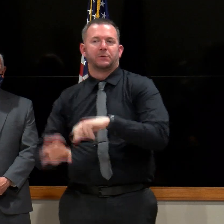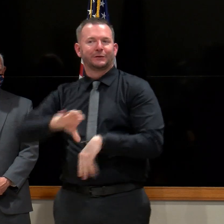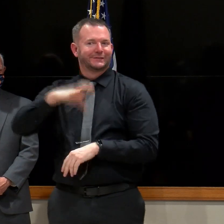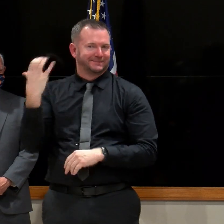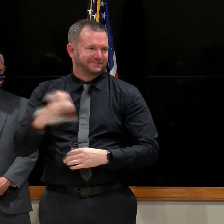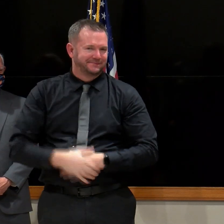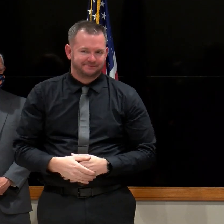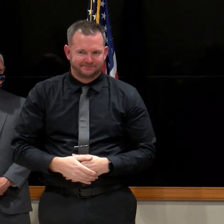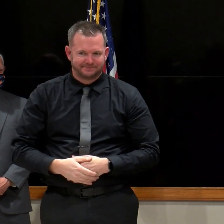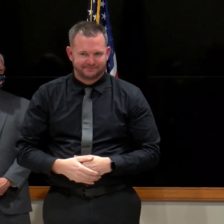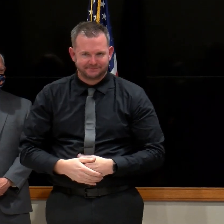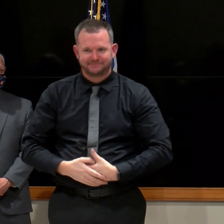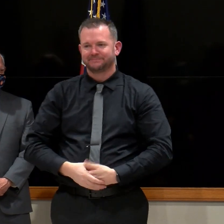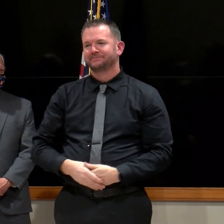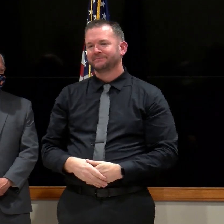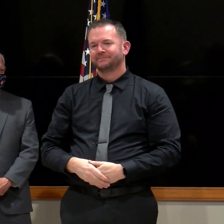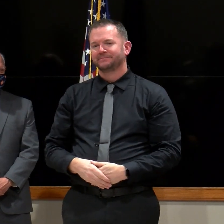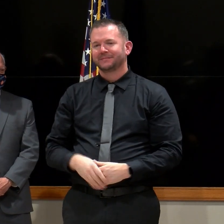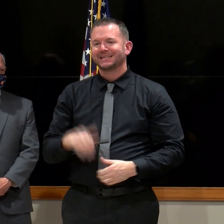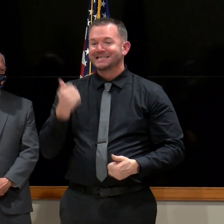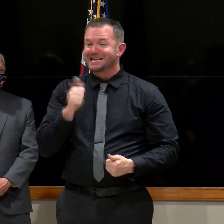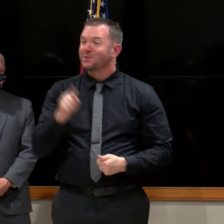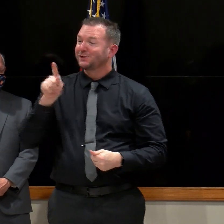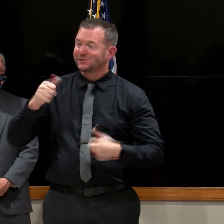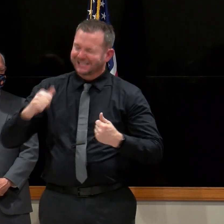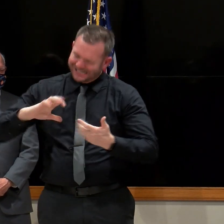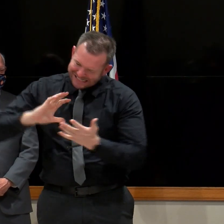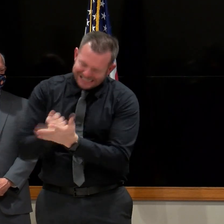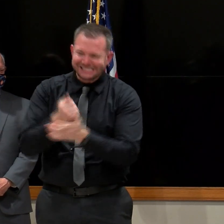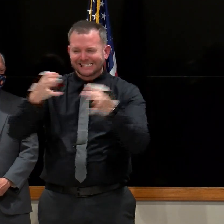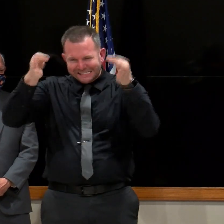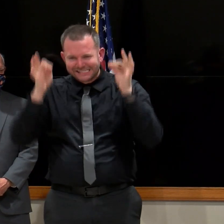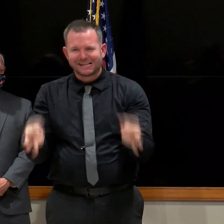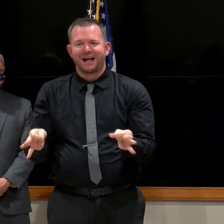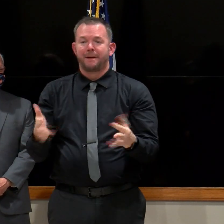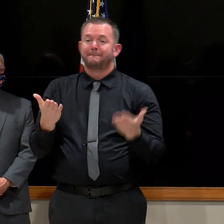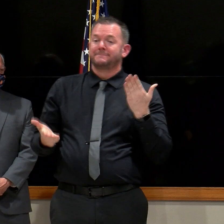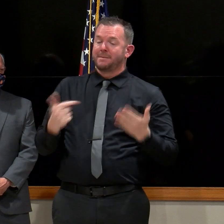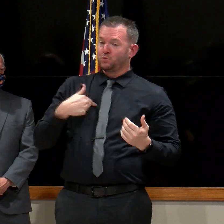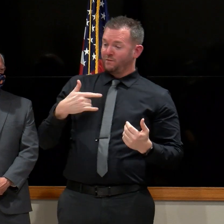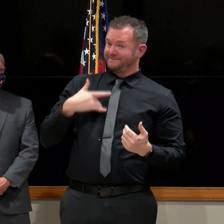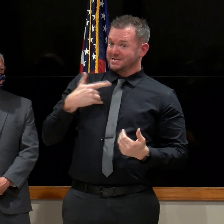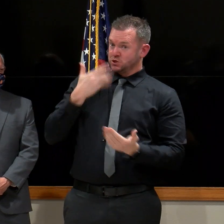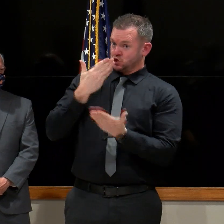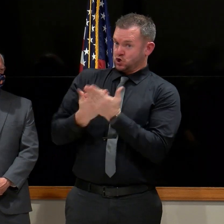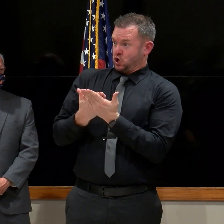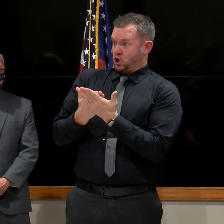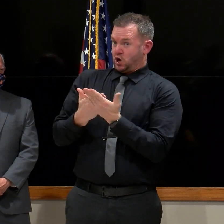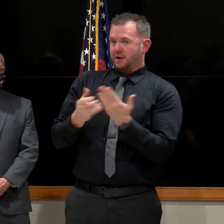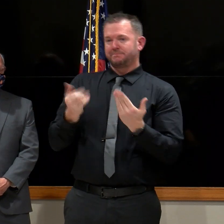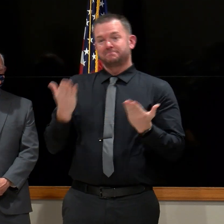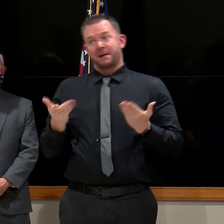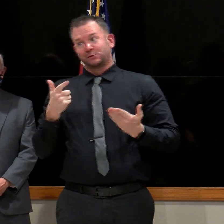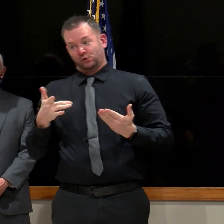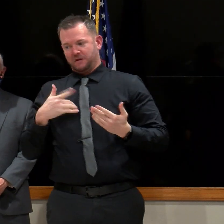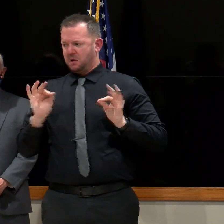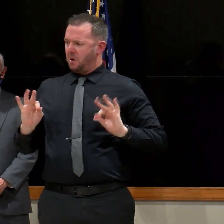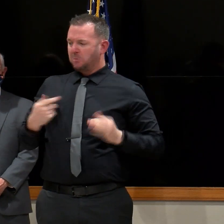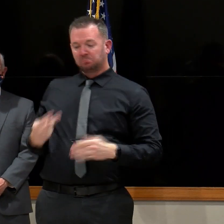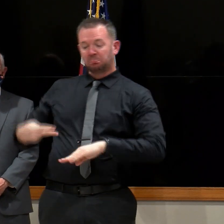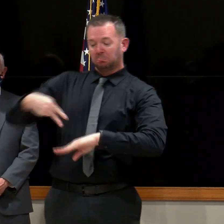choose to do. Maybe you'll feel good because you won't gain as much weight. But we have to be